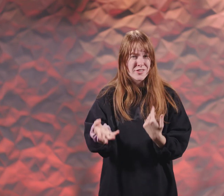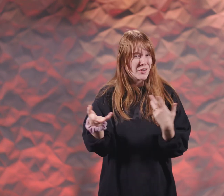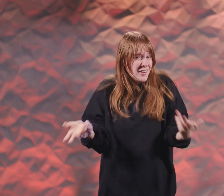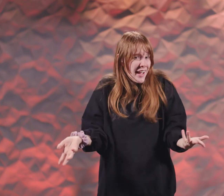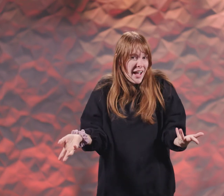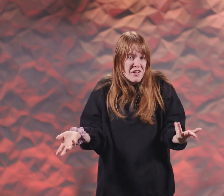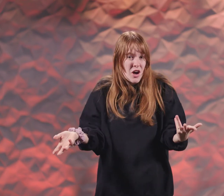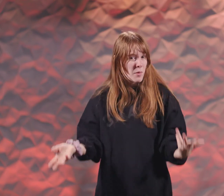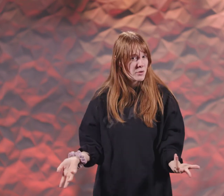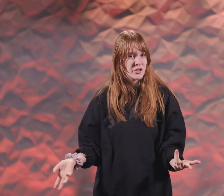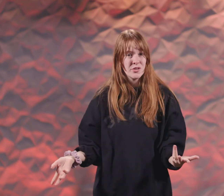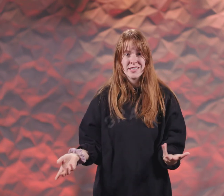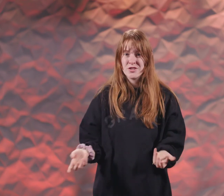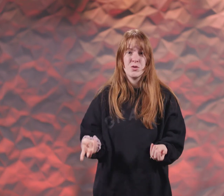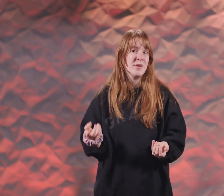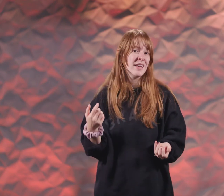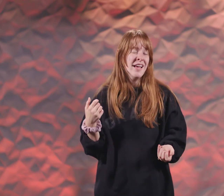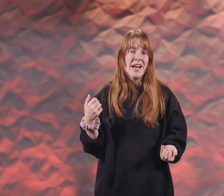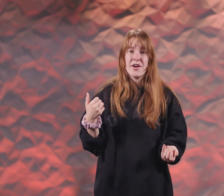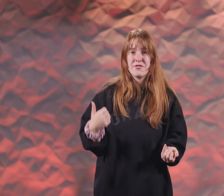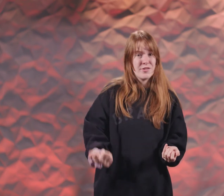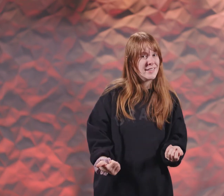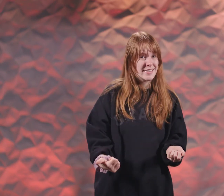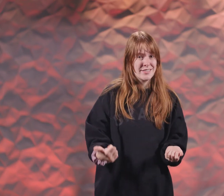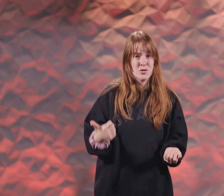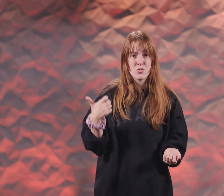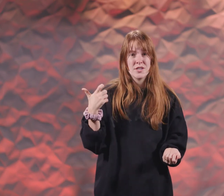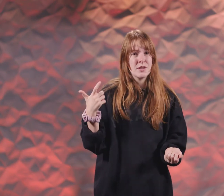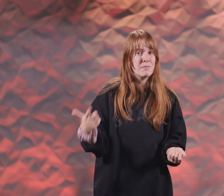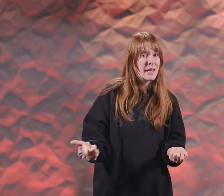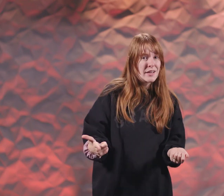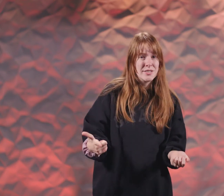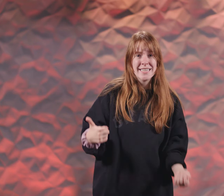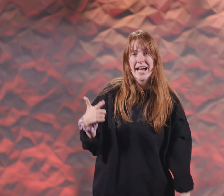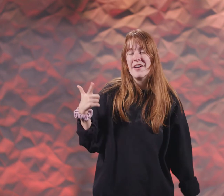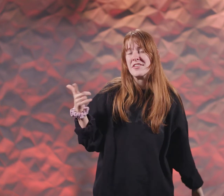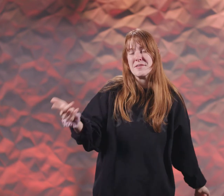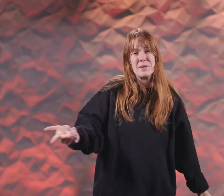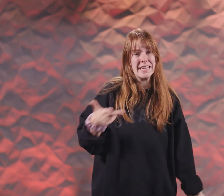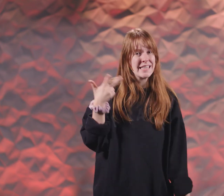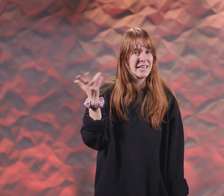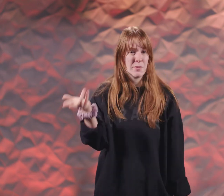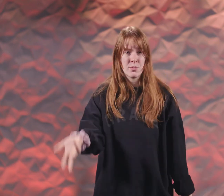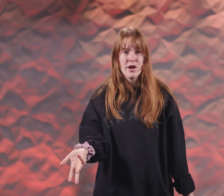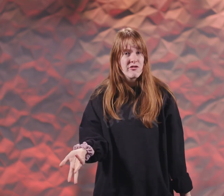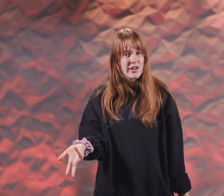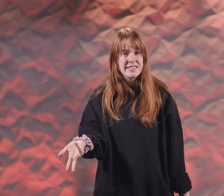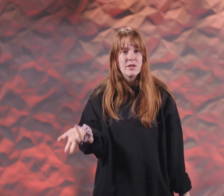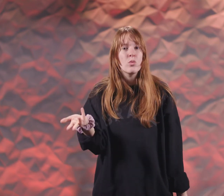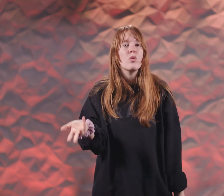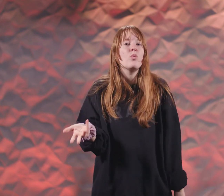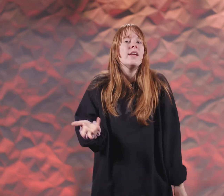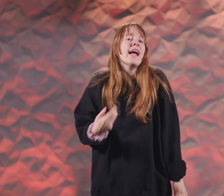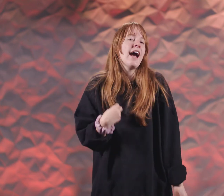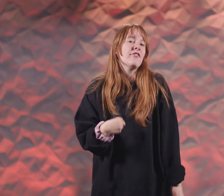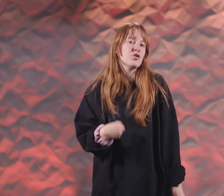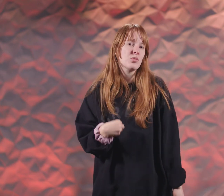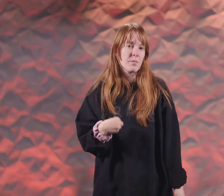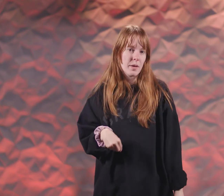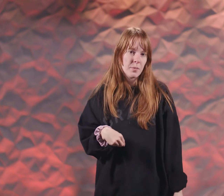you're going to have opportunities to be offended, to want to bail, to have an opinion, a preference. And what we have to remember